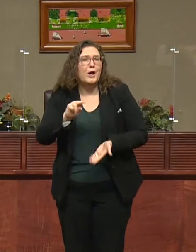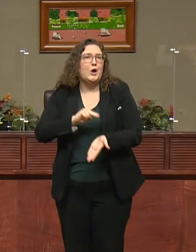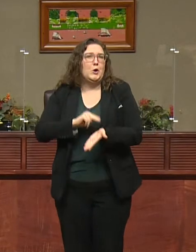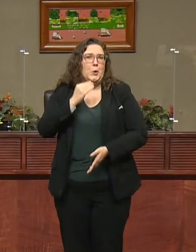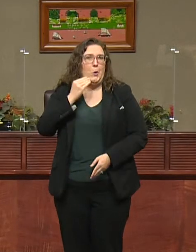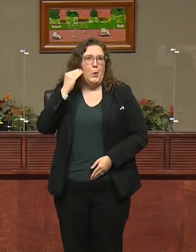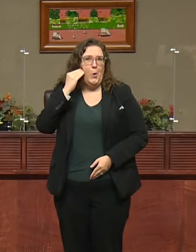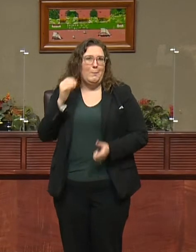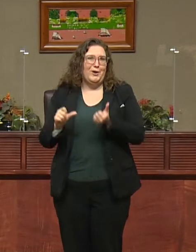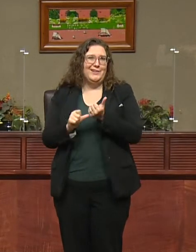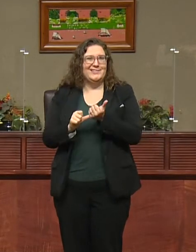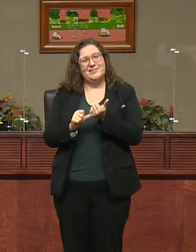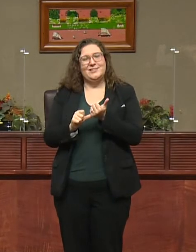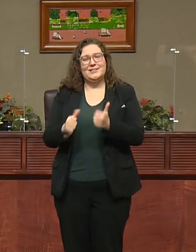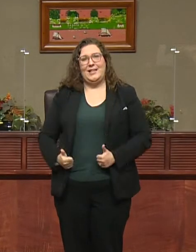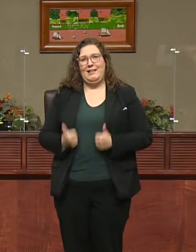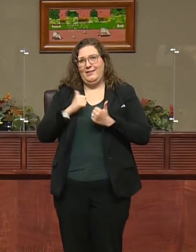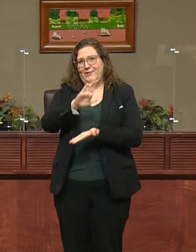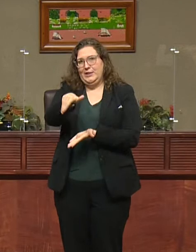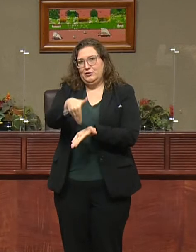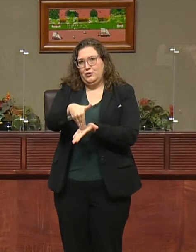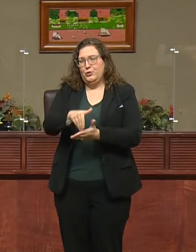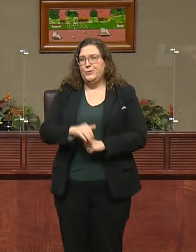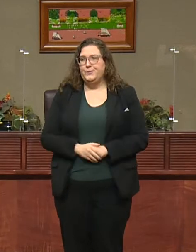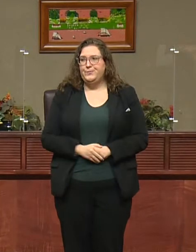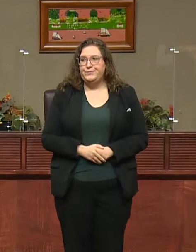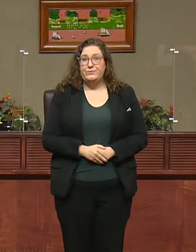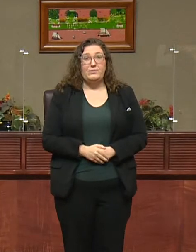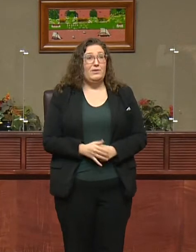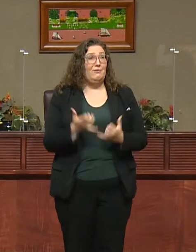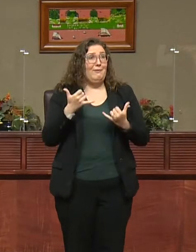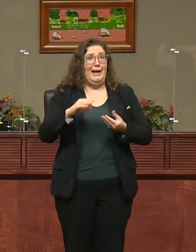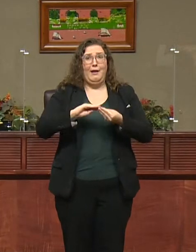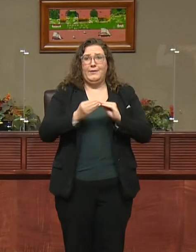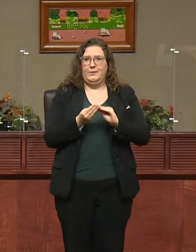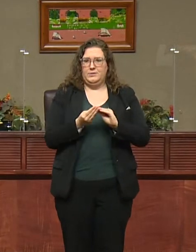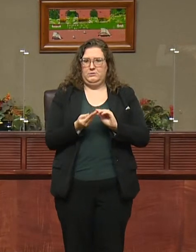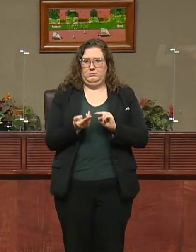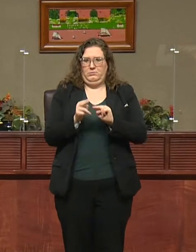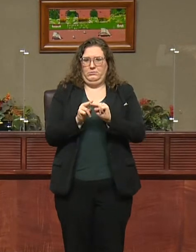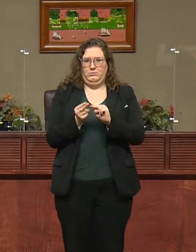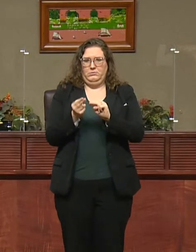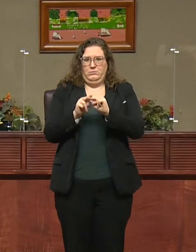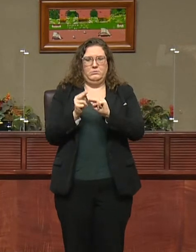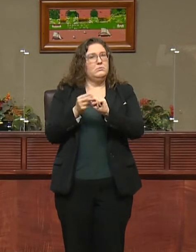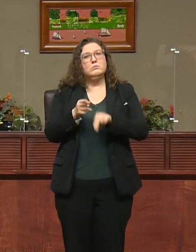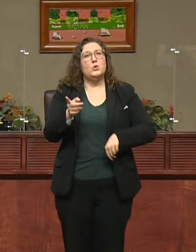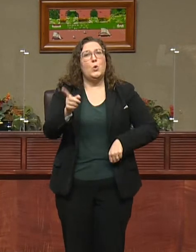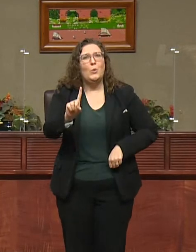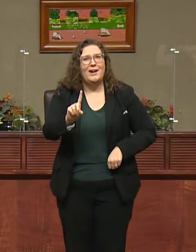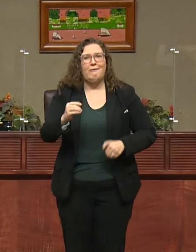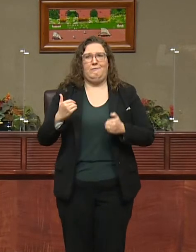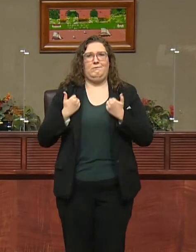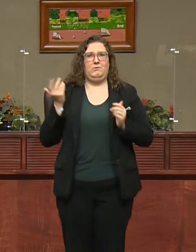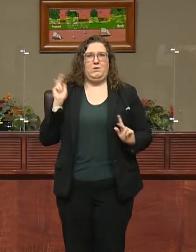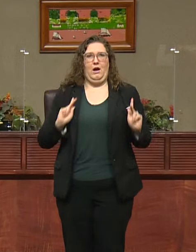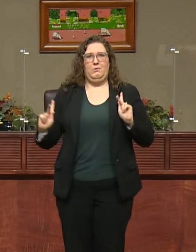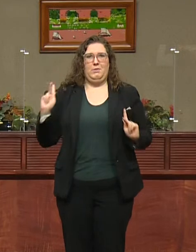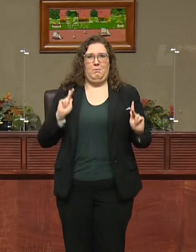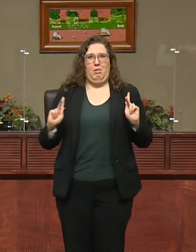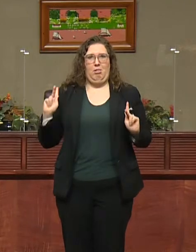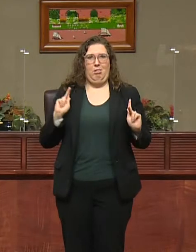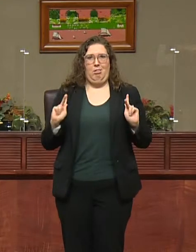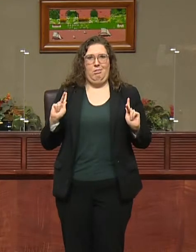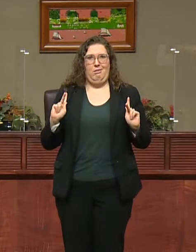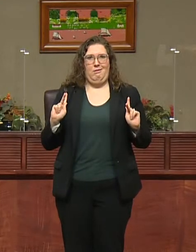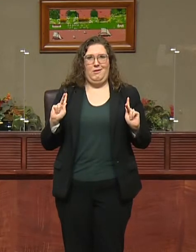address. So we currently are seeing an increase of cases among the younger segment of our population. So currently,